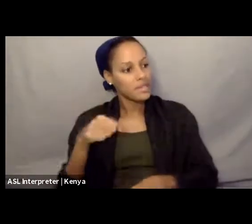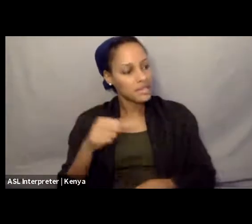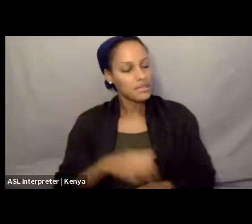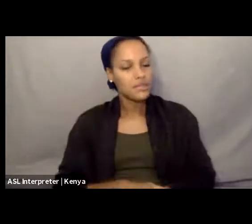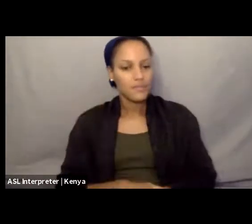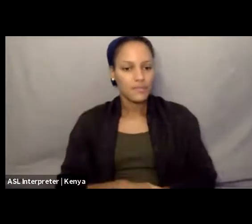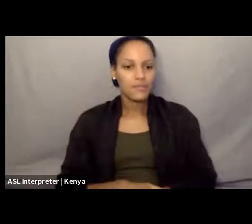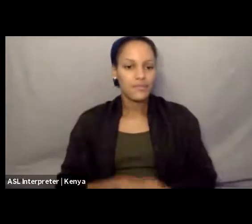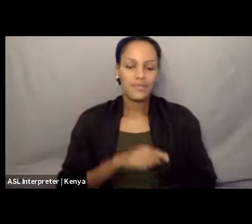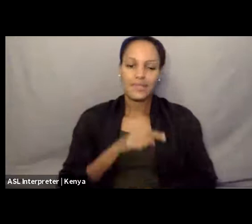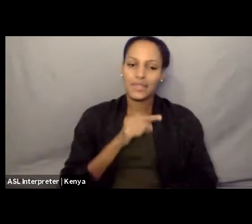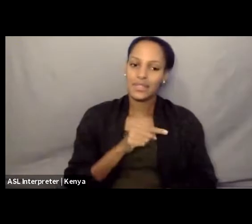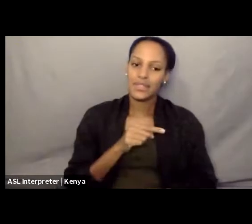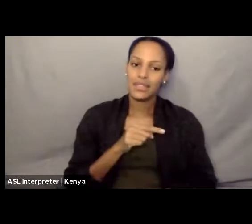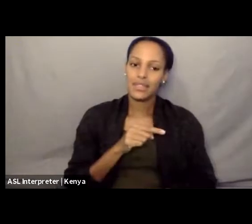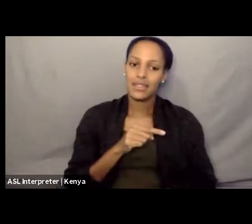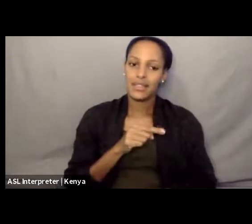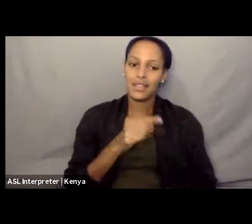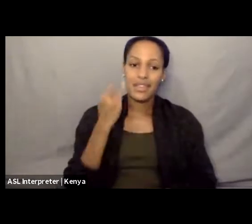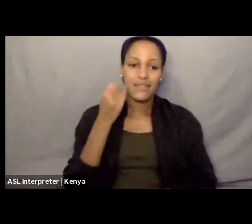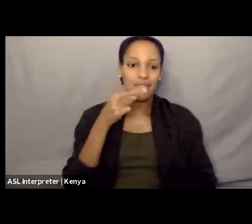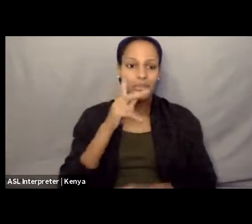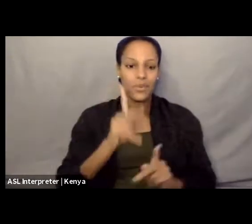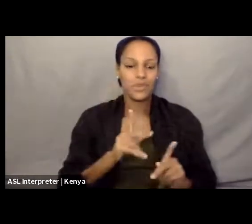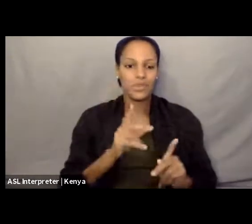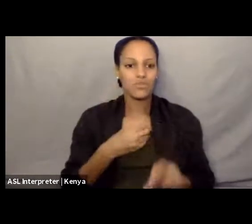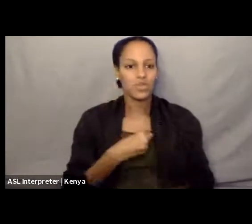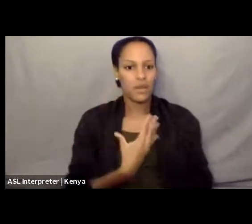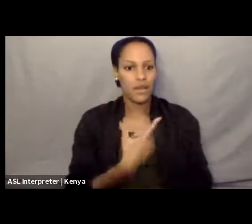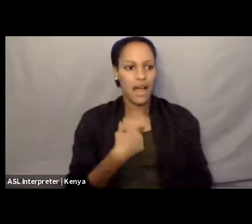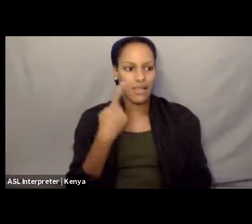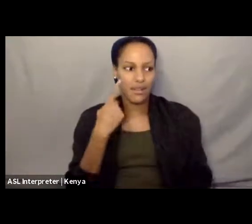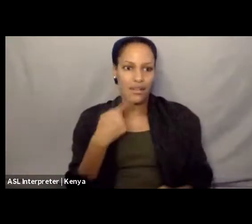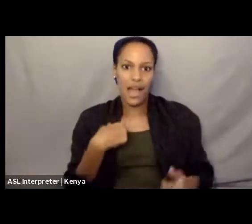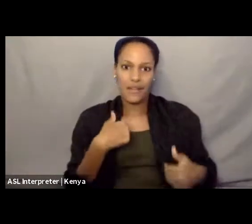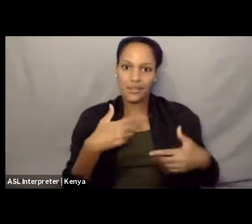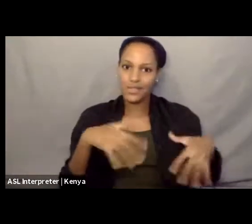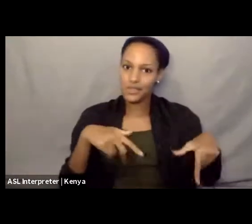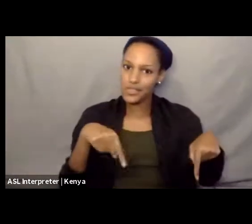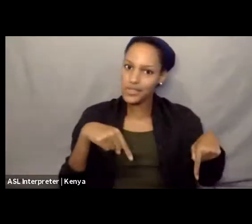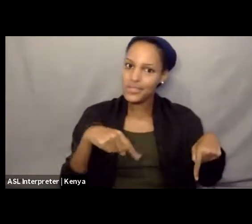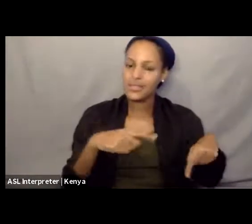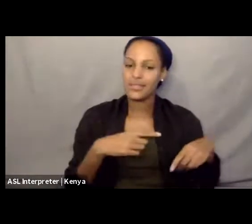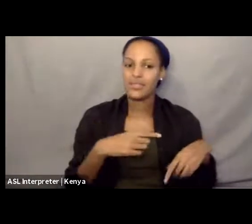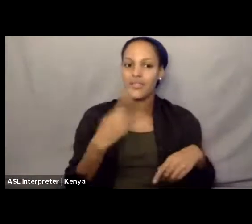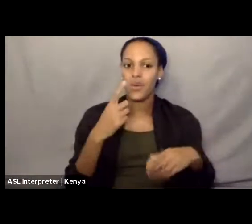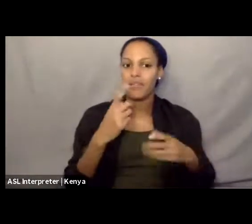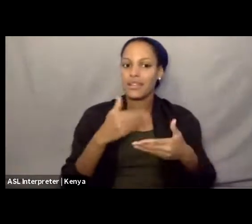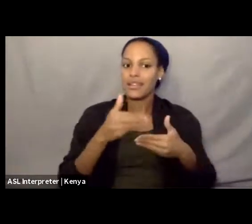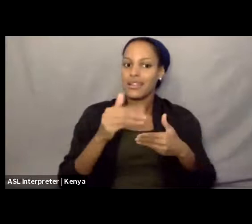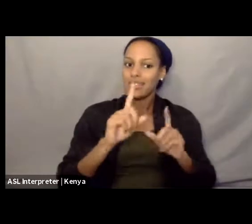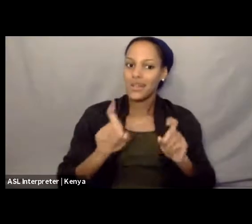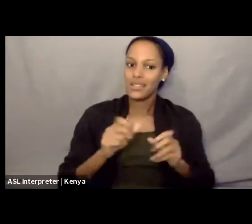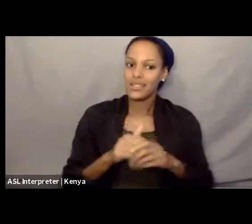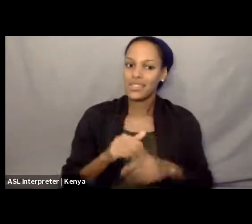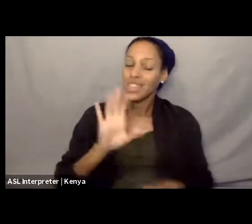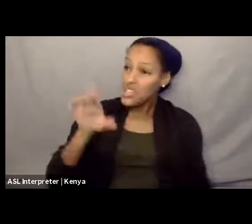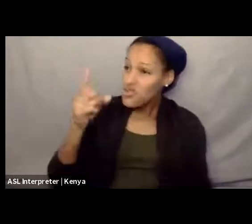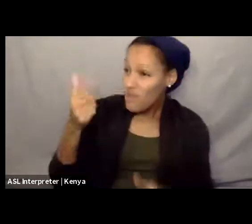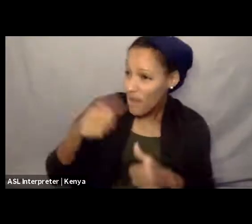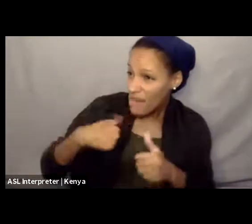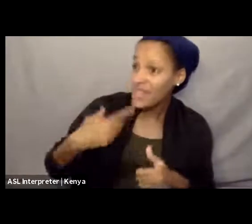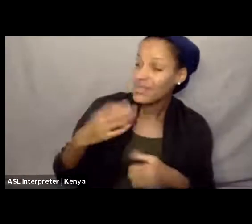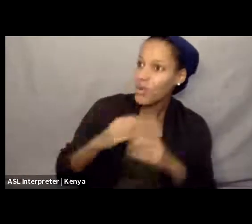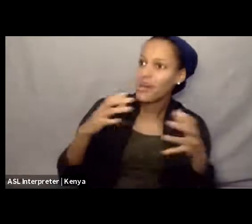if this person was white, I'd have been kind of nervous for what was coming next. You remind me so much of Kid from Kid and